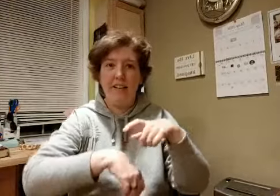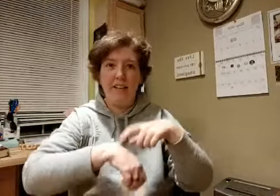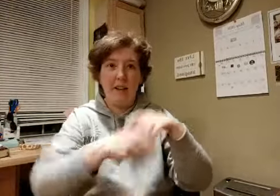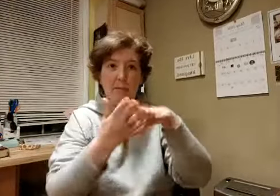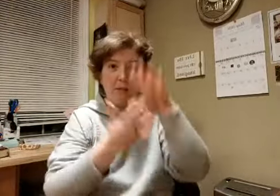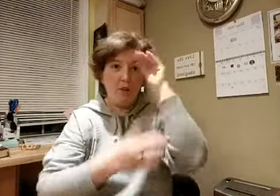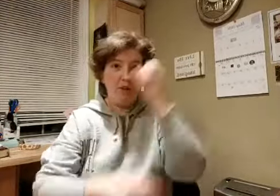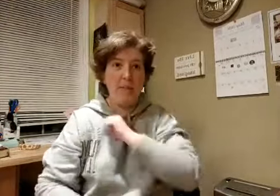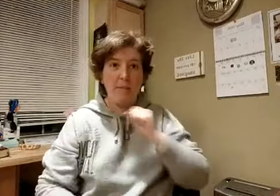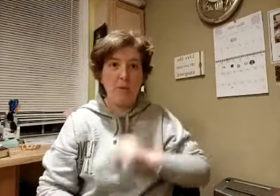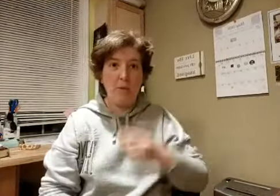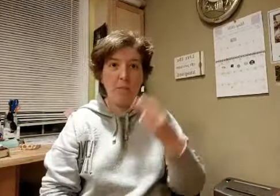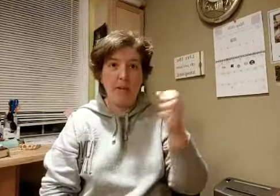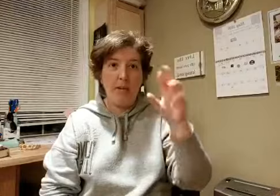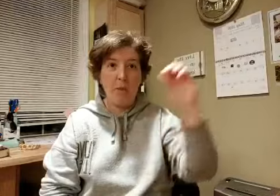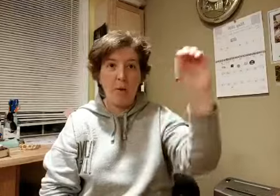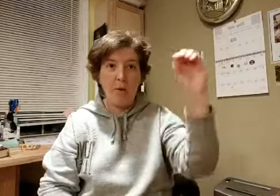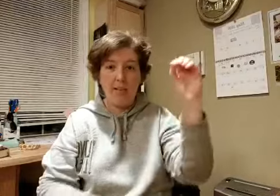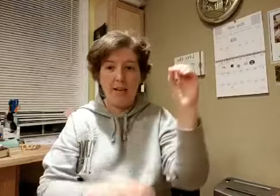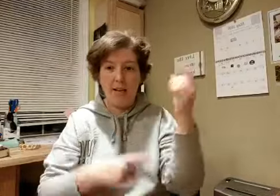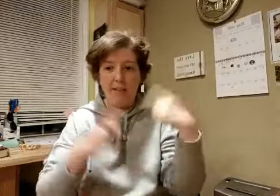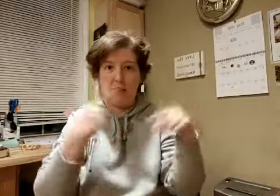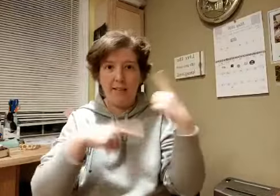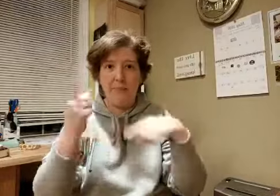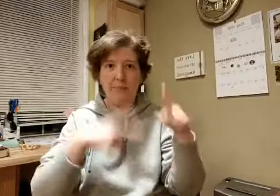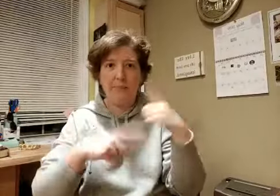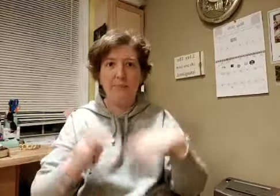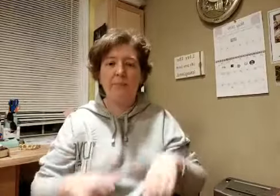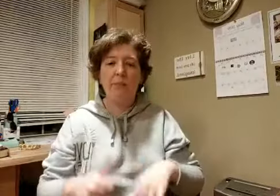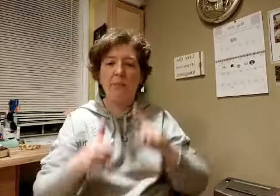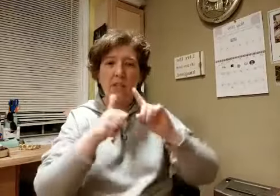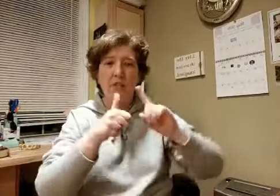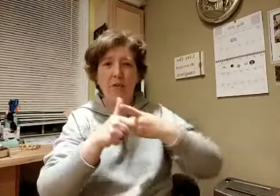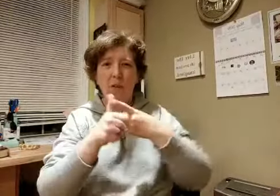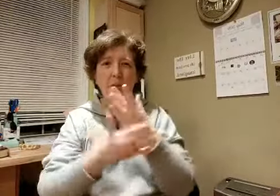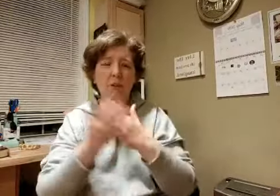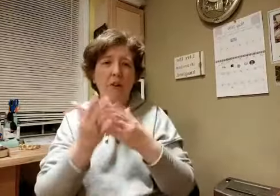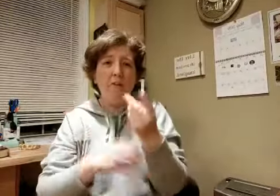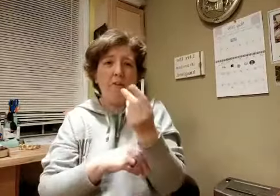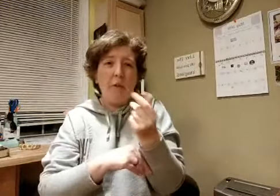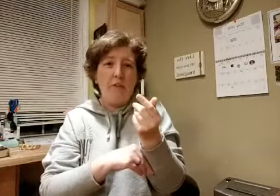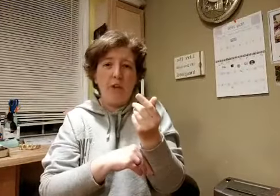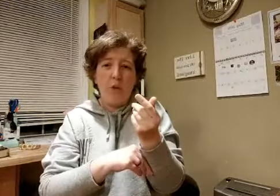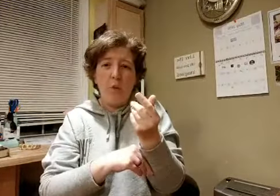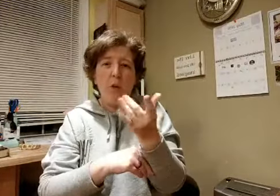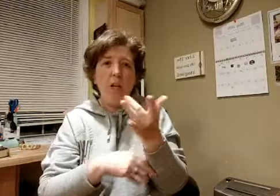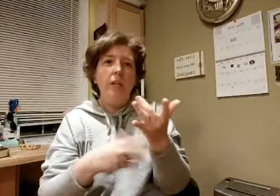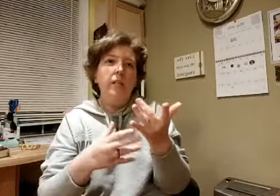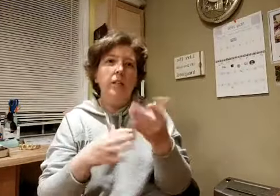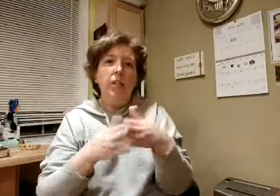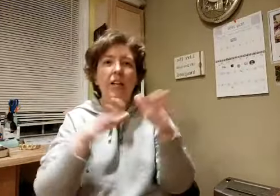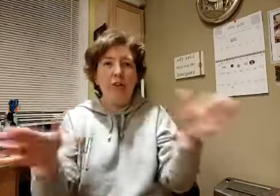Time to learn some superhero signs. So first we'll start off with a few